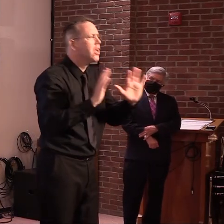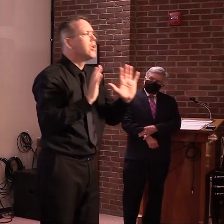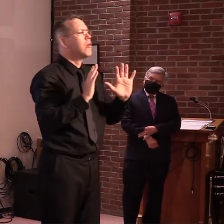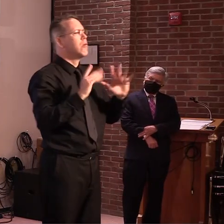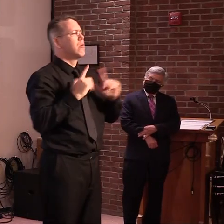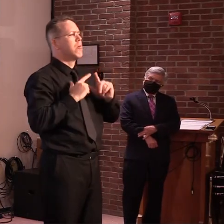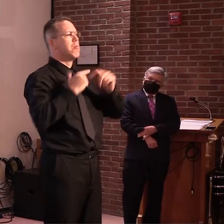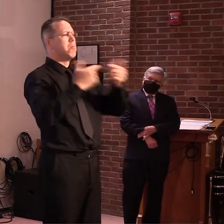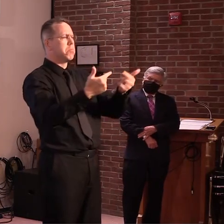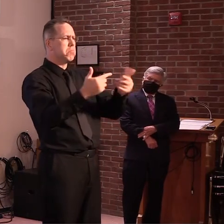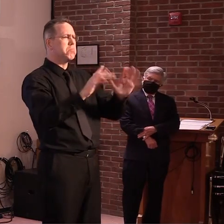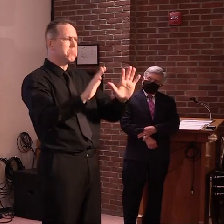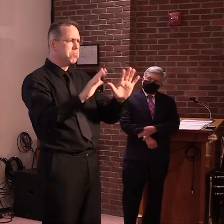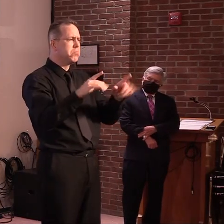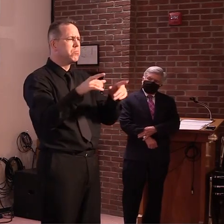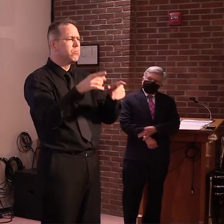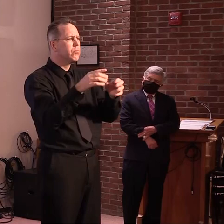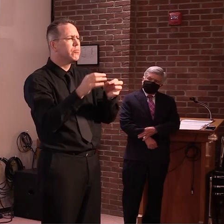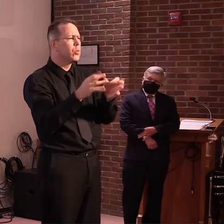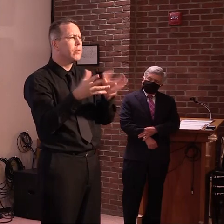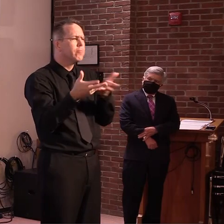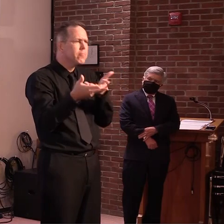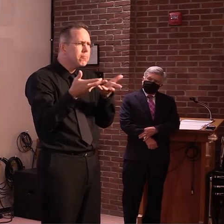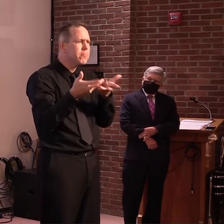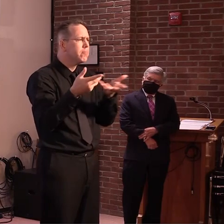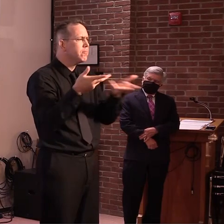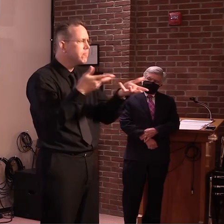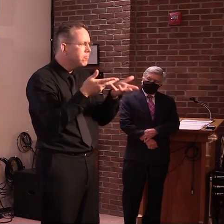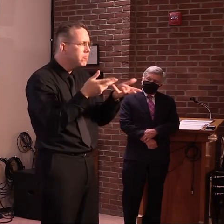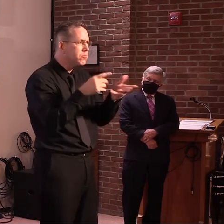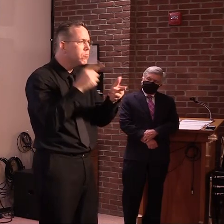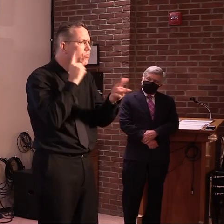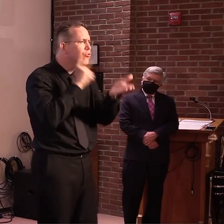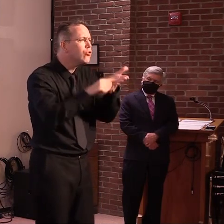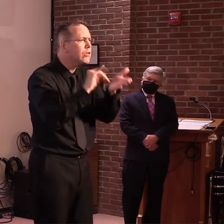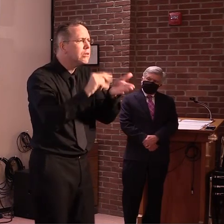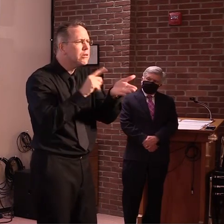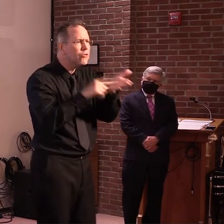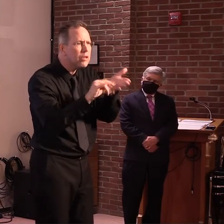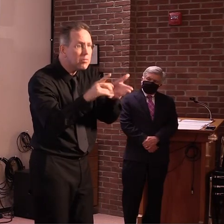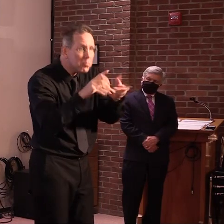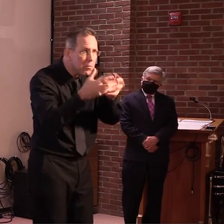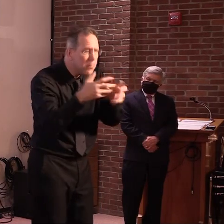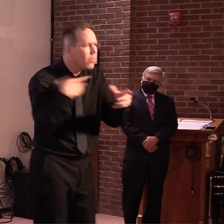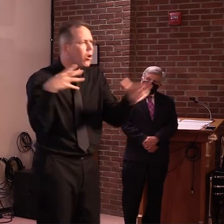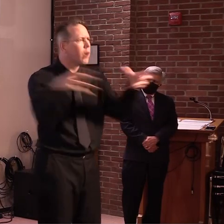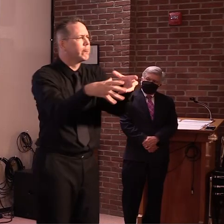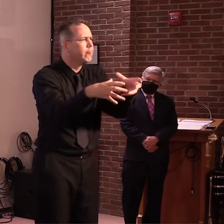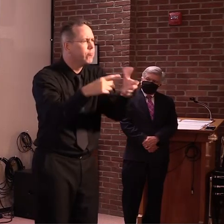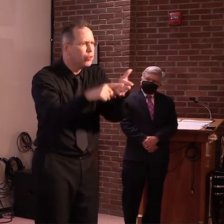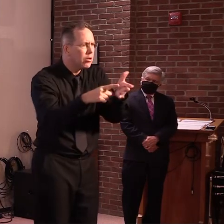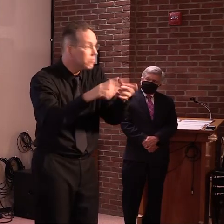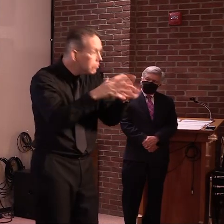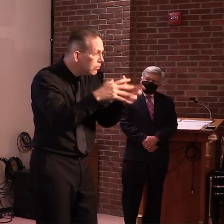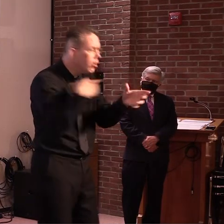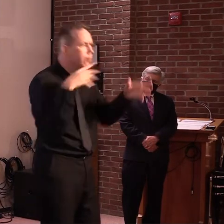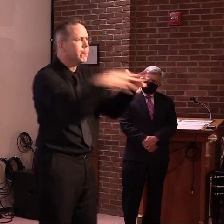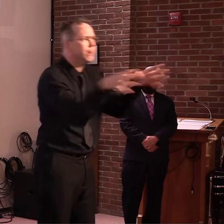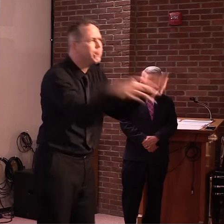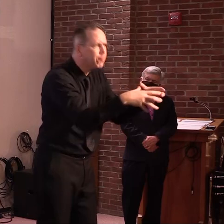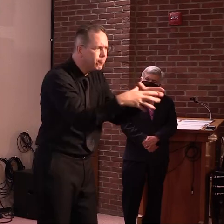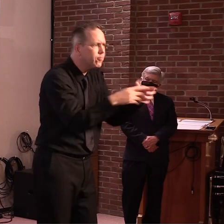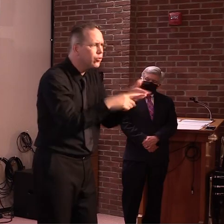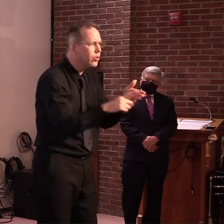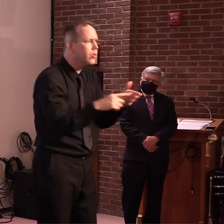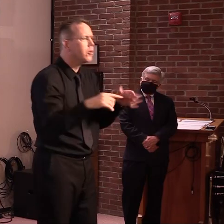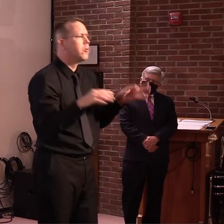schools, that have to be reopened in order to get back to normalcy. But obviously, we need to do that in a safe way. And I think the issues, as you heard me talk